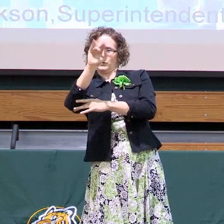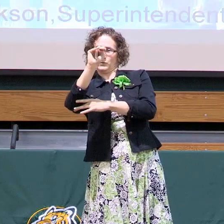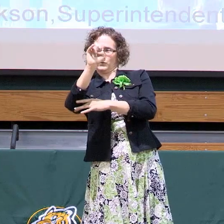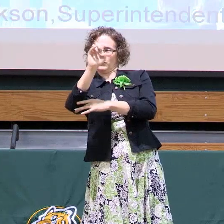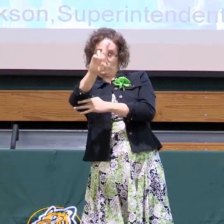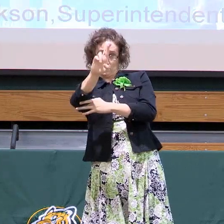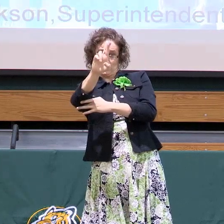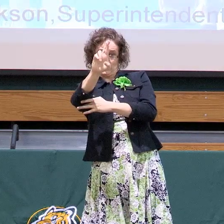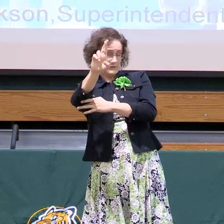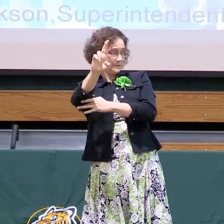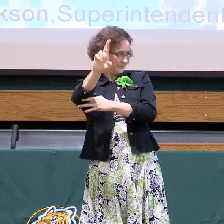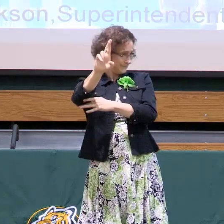Mr. Larry Winter.